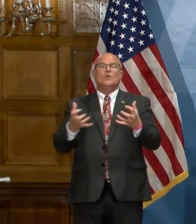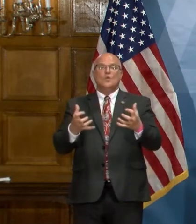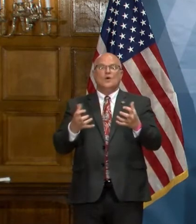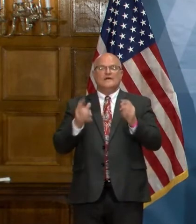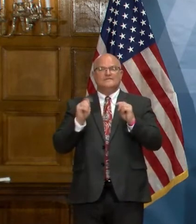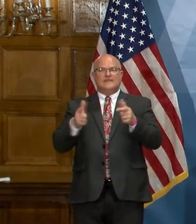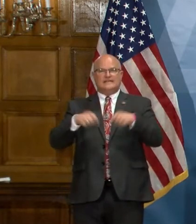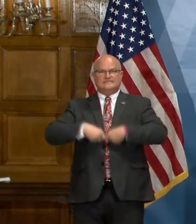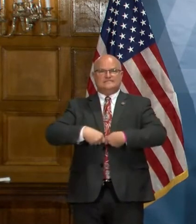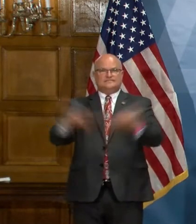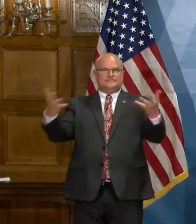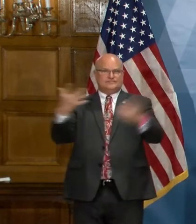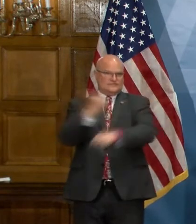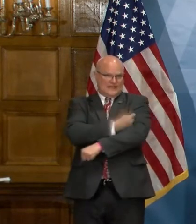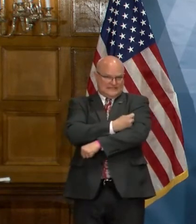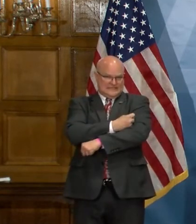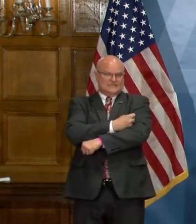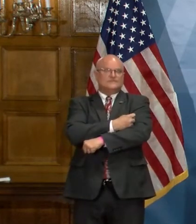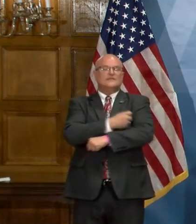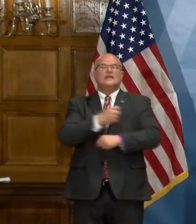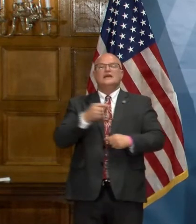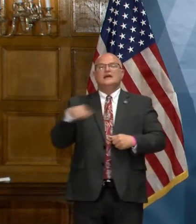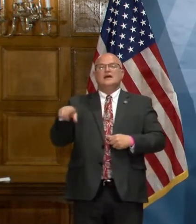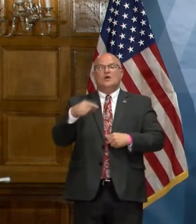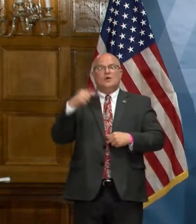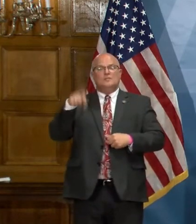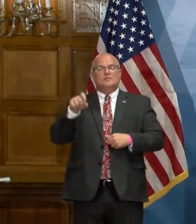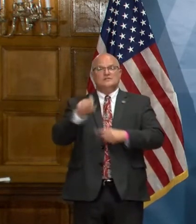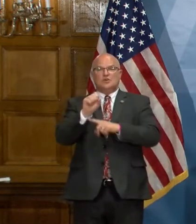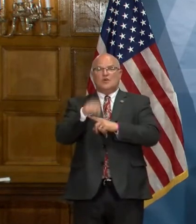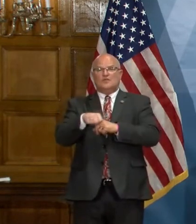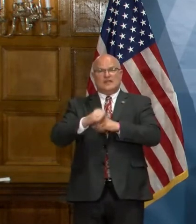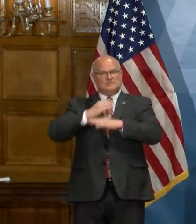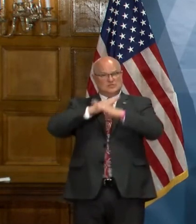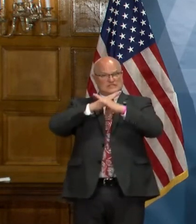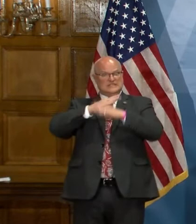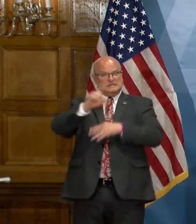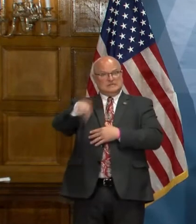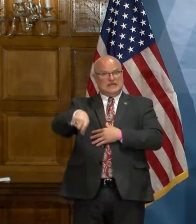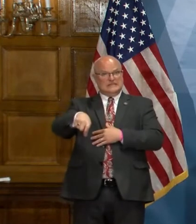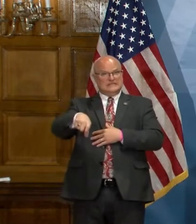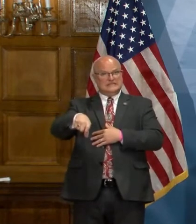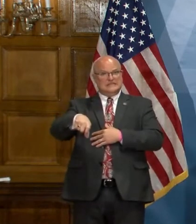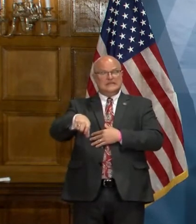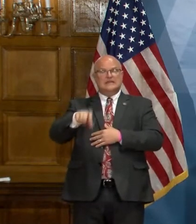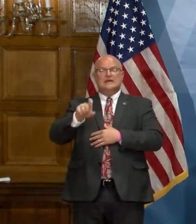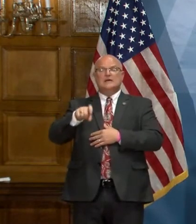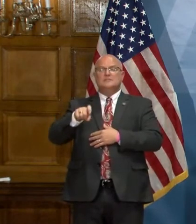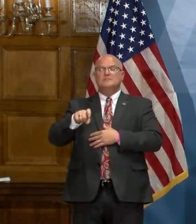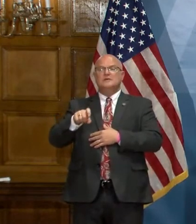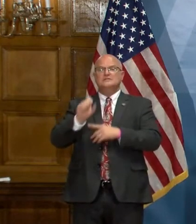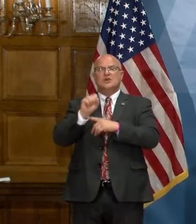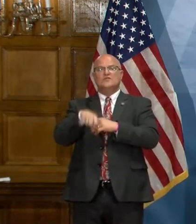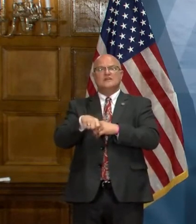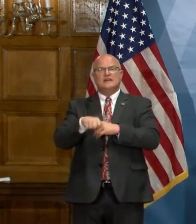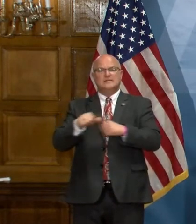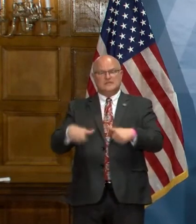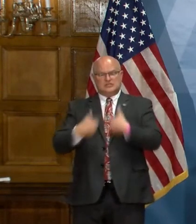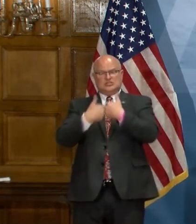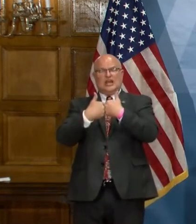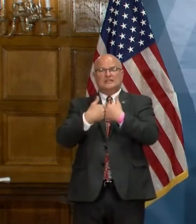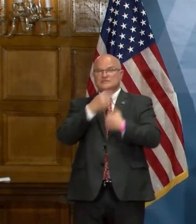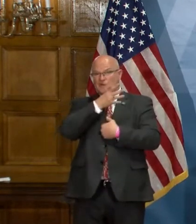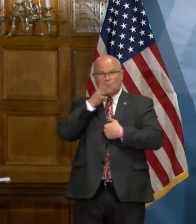out as fast as we can. We have to overcome resistance. We have to overcome the challenges of a